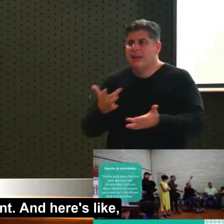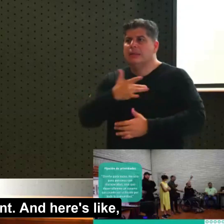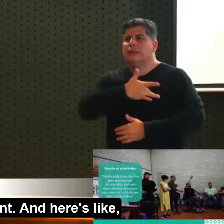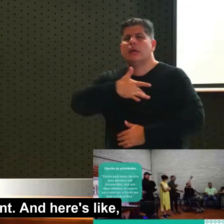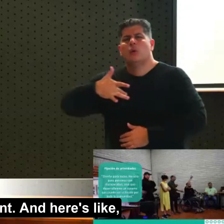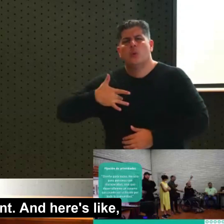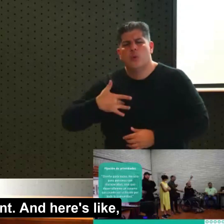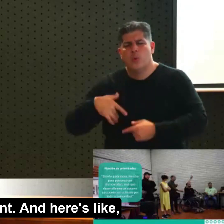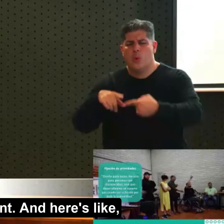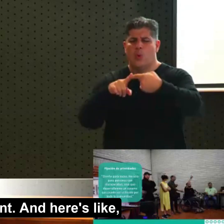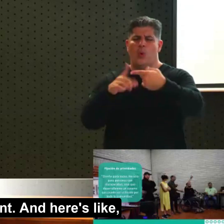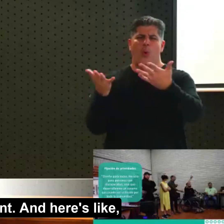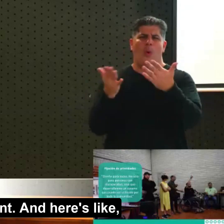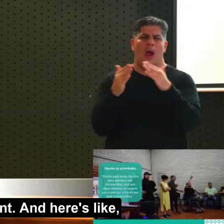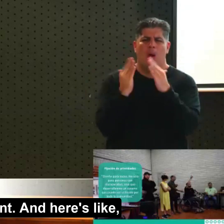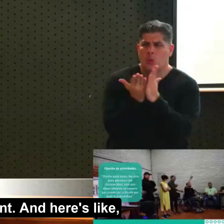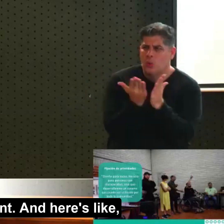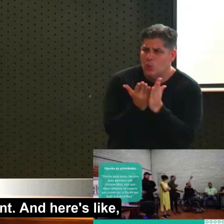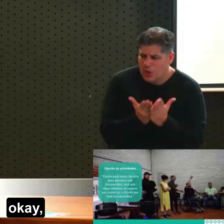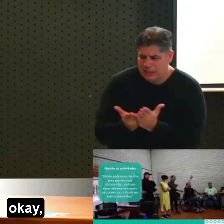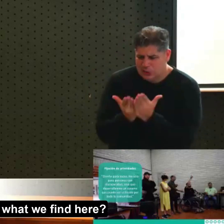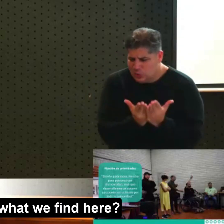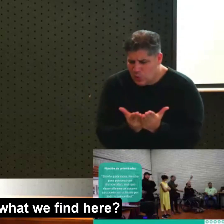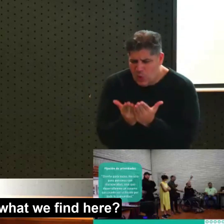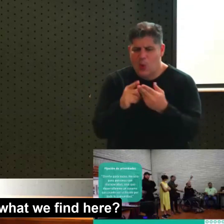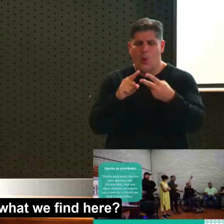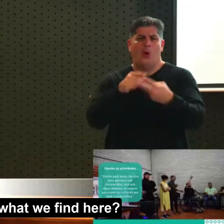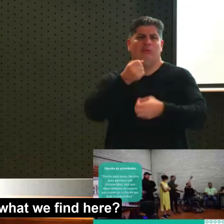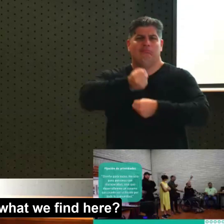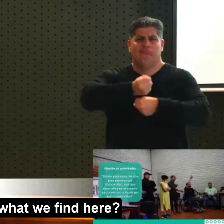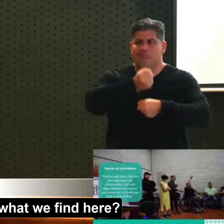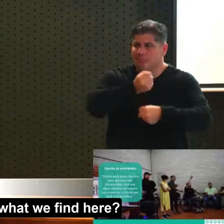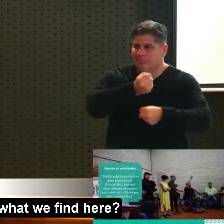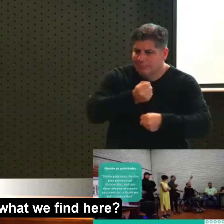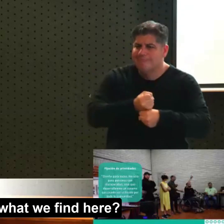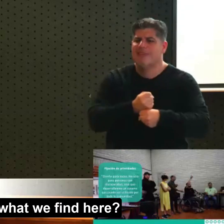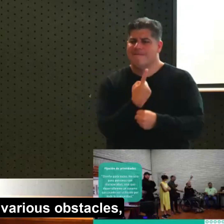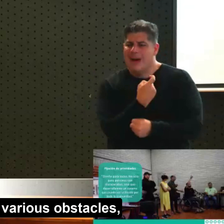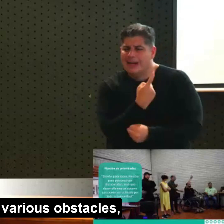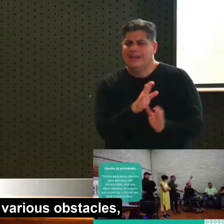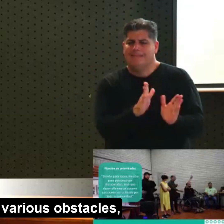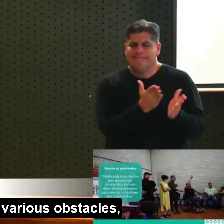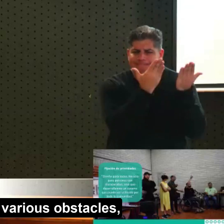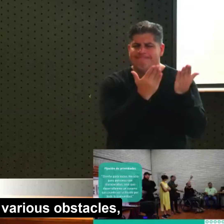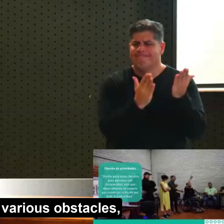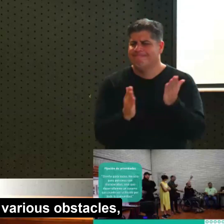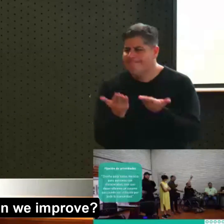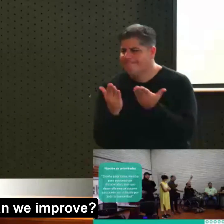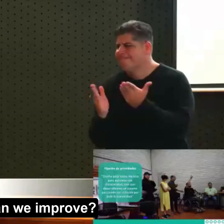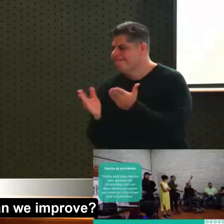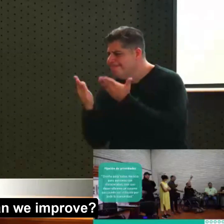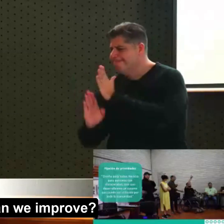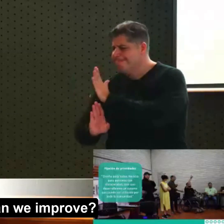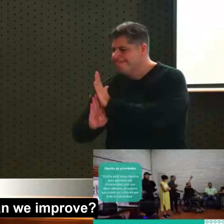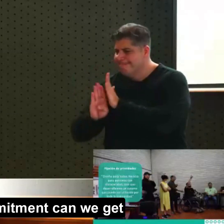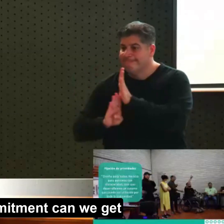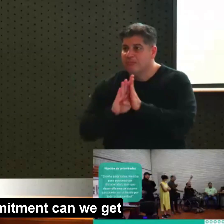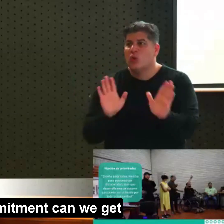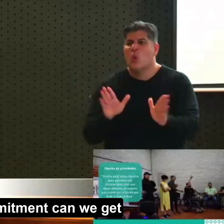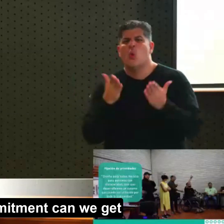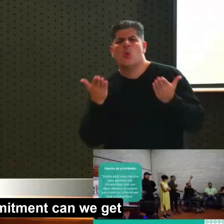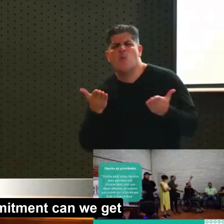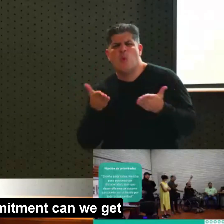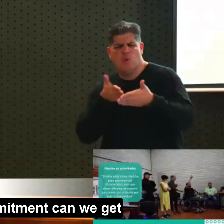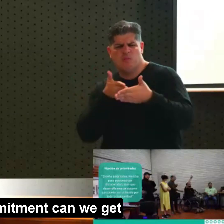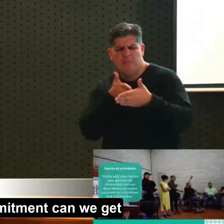education, employment. And here it's like, okay, what do we find here? There were barriers, obstacles. How can we improve?